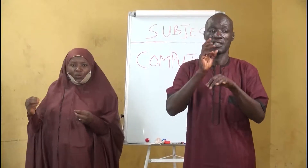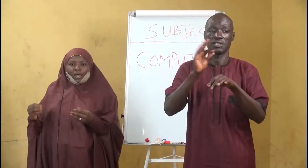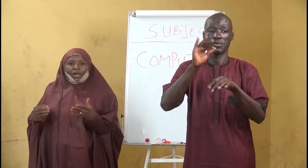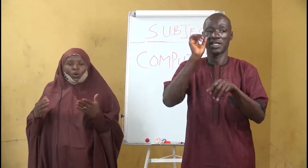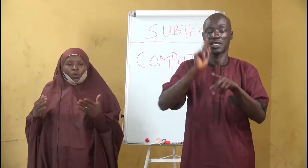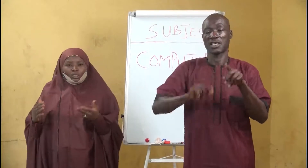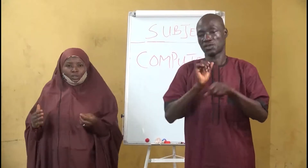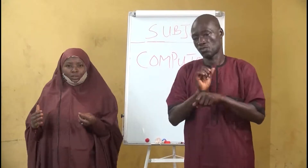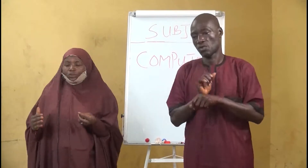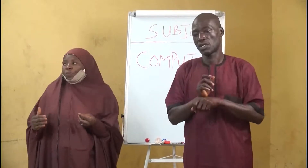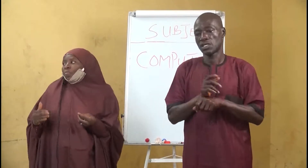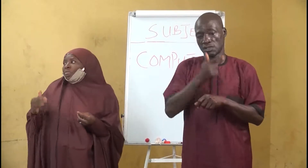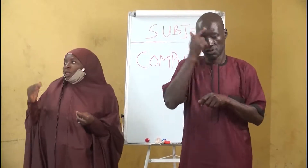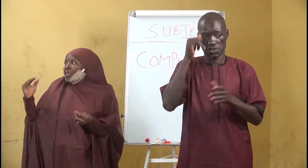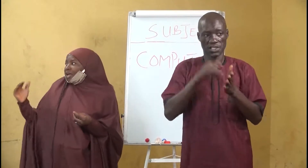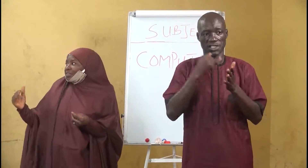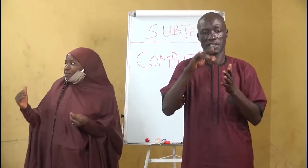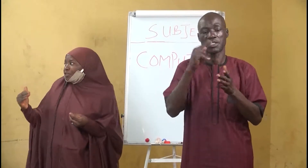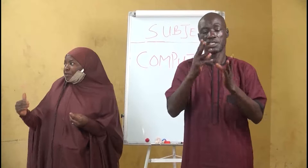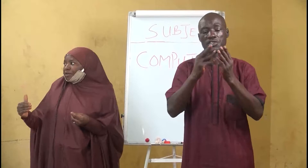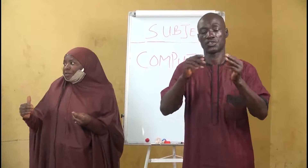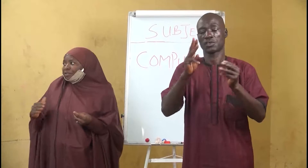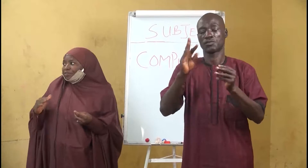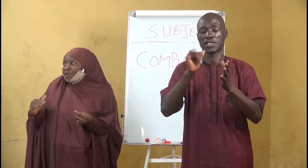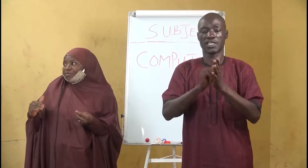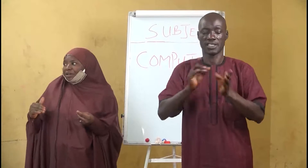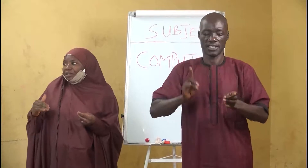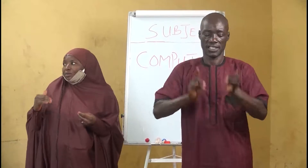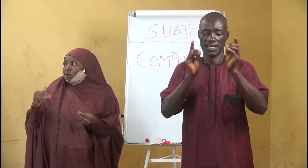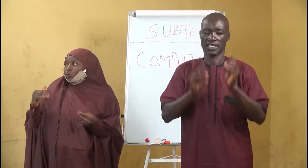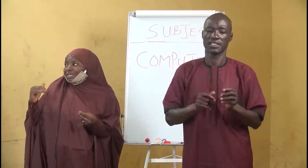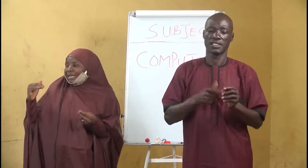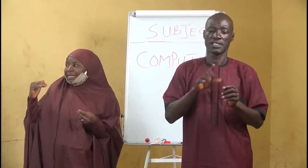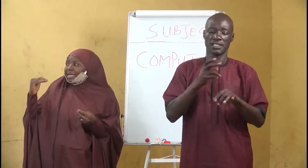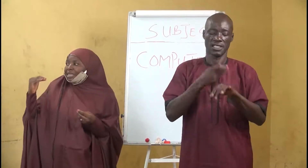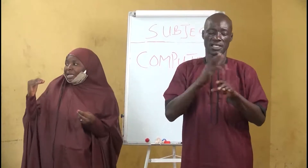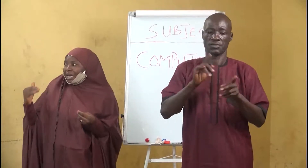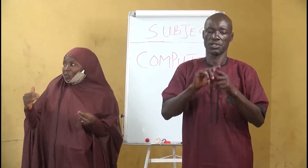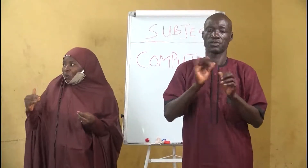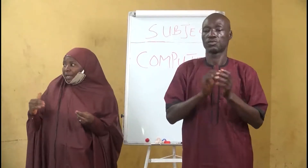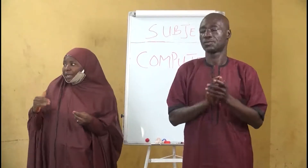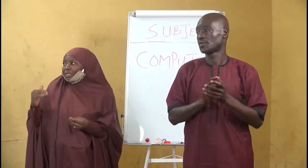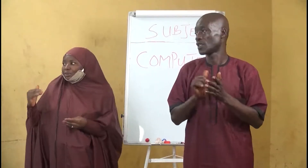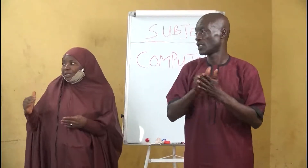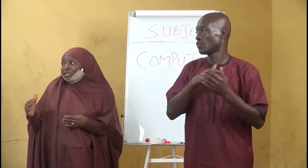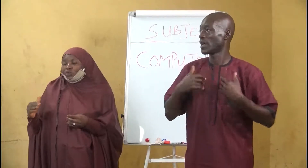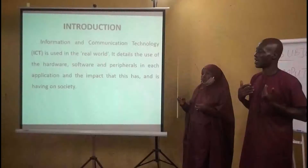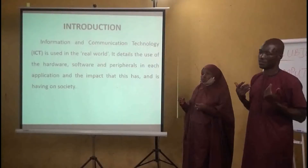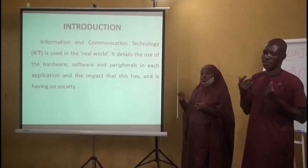hardware on what to do. And the peripheral, because we said the hardware is split into